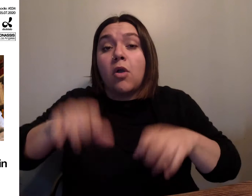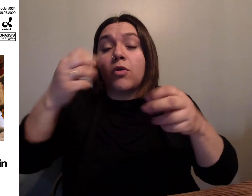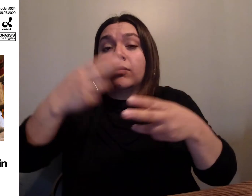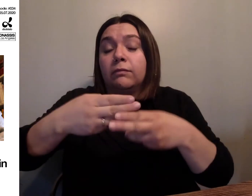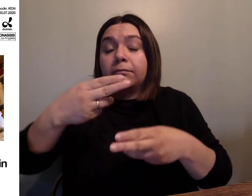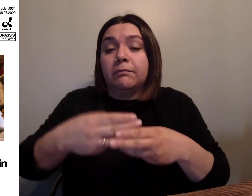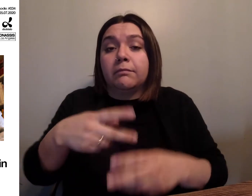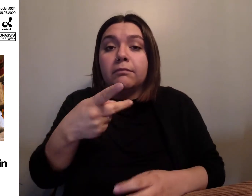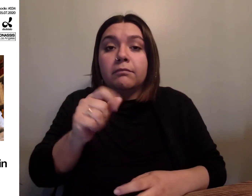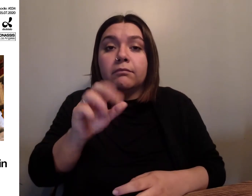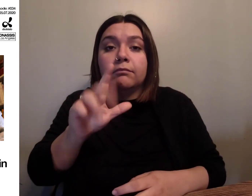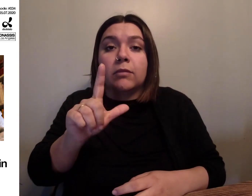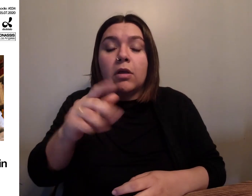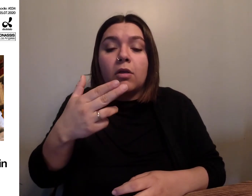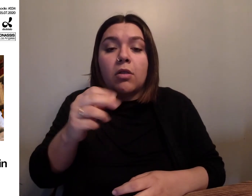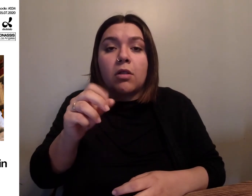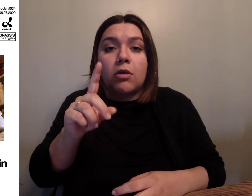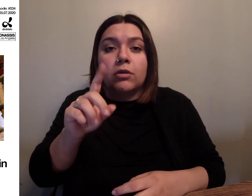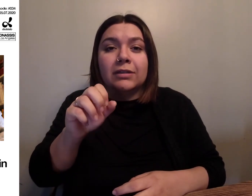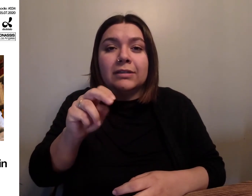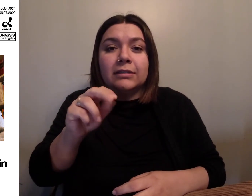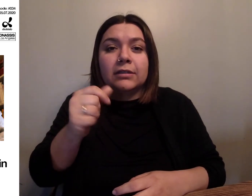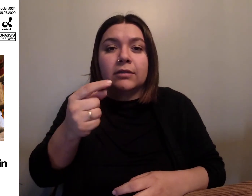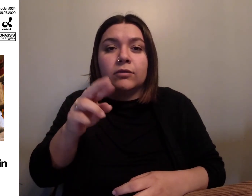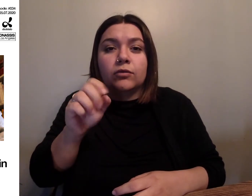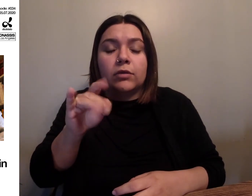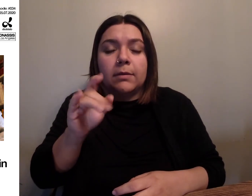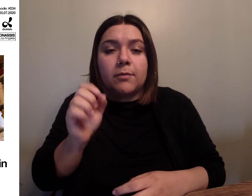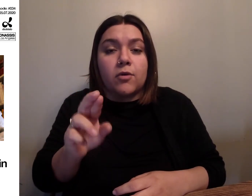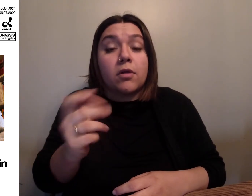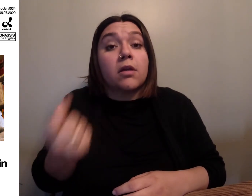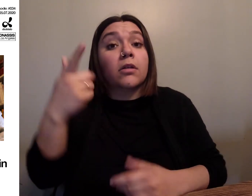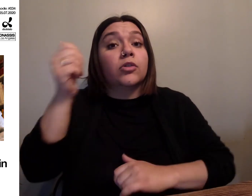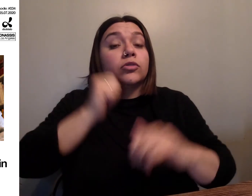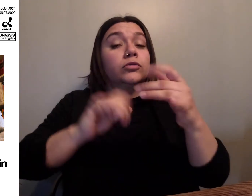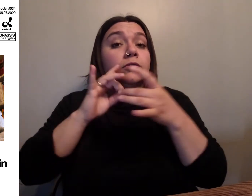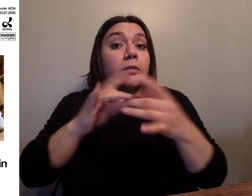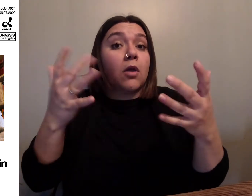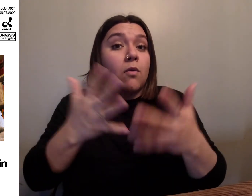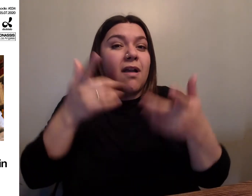shifting paradigms in the era of social distancing.